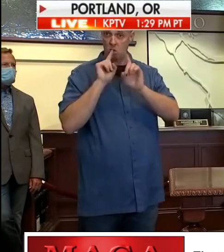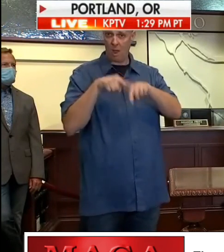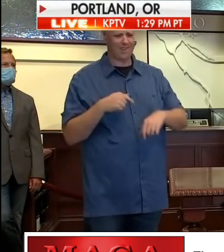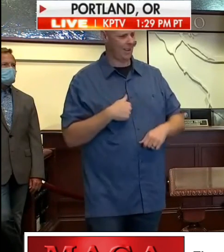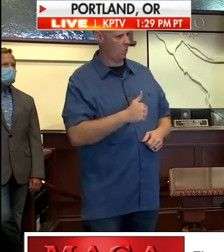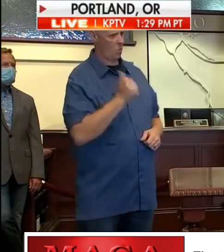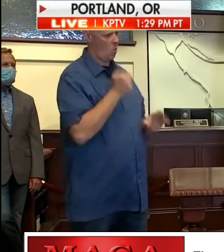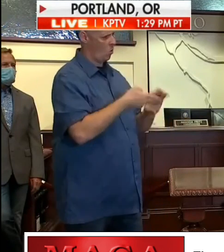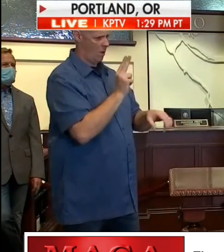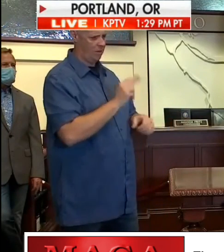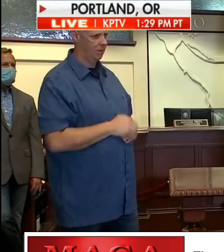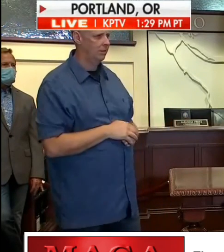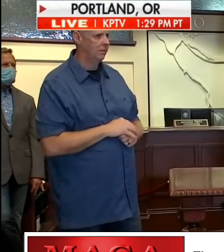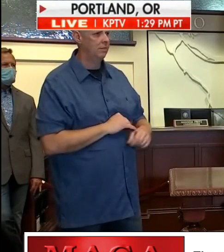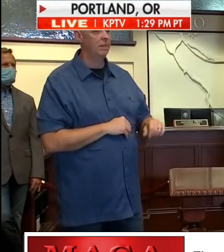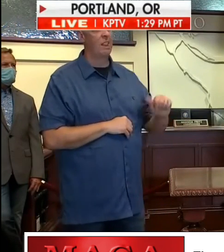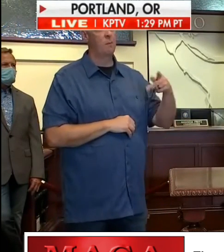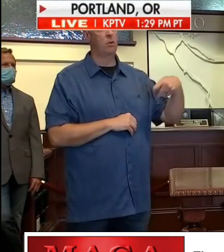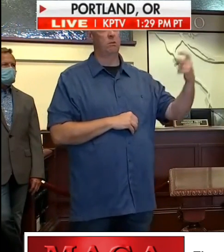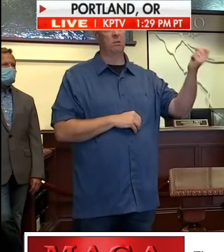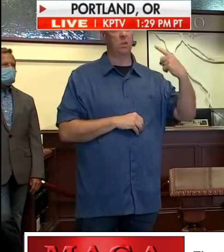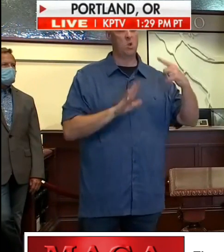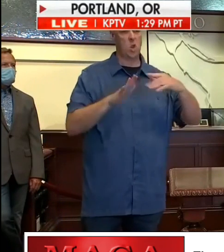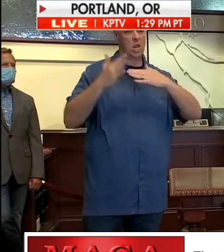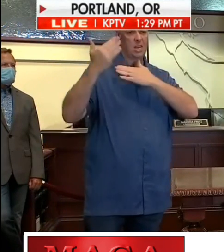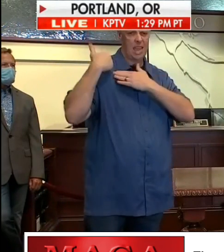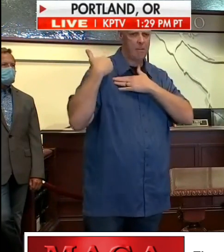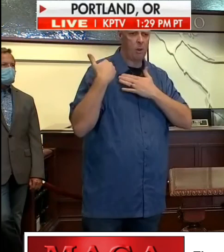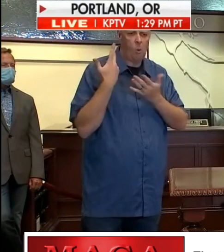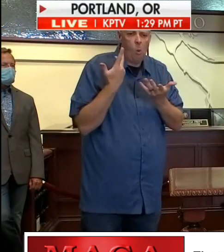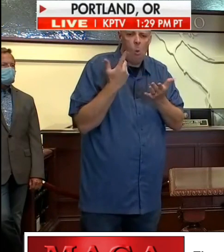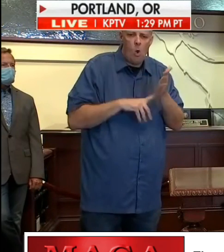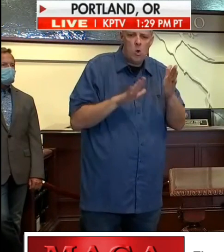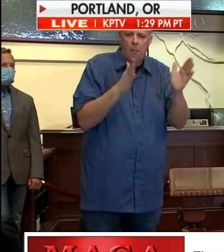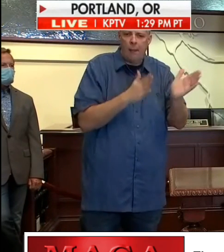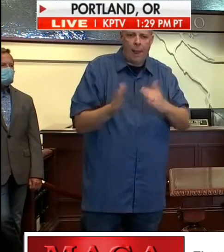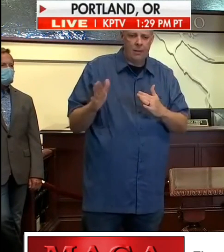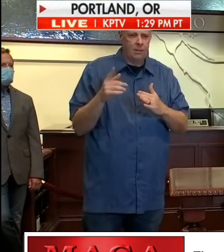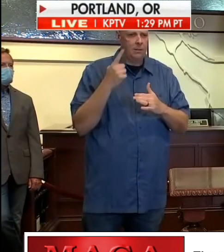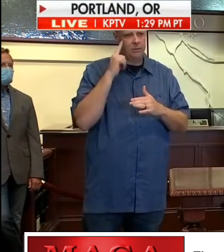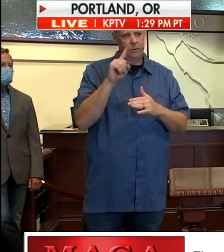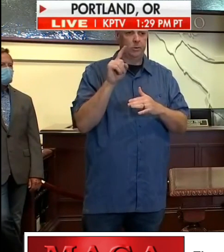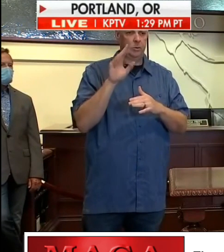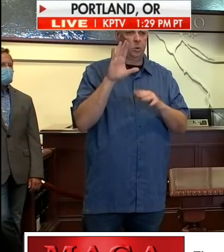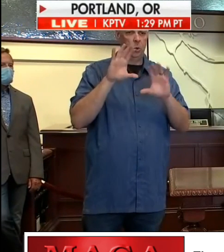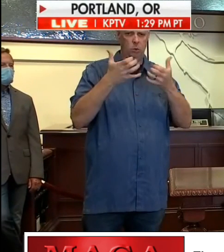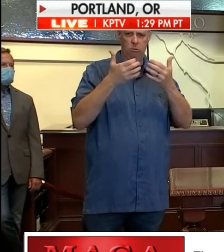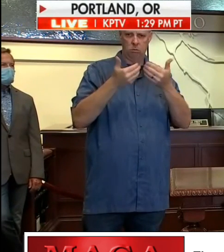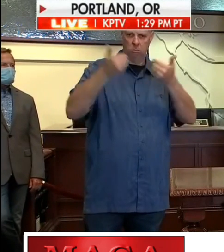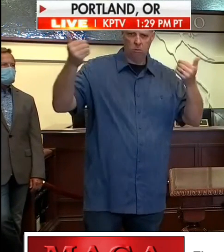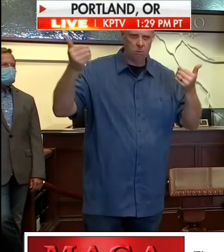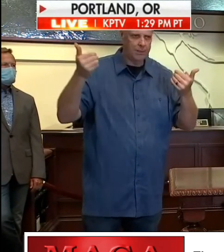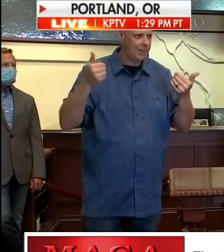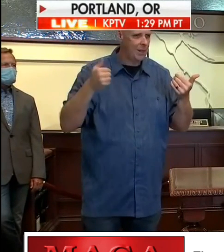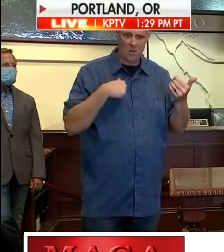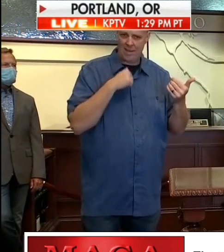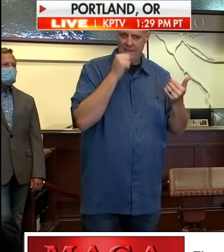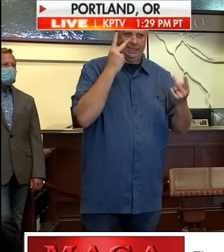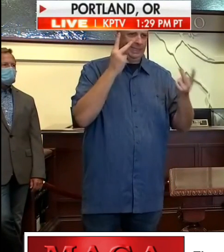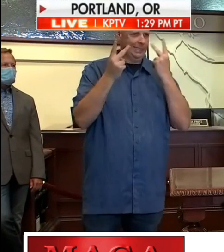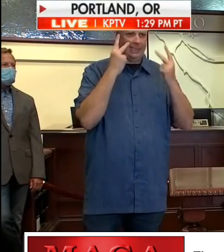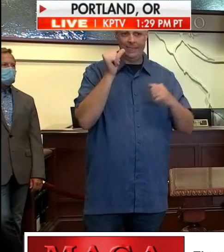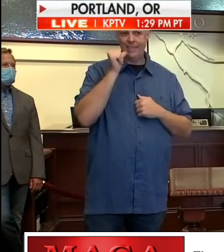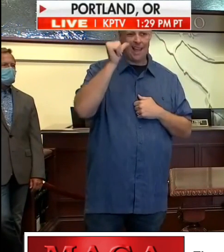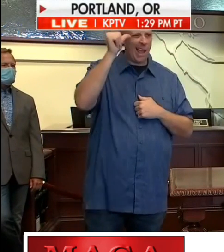about accountability, police reform, things going on. Do you have a plan, though, for keeping groups apart? I mean, we didn't see much of it yesterday in